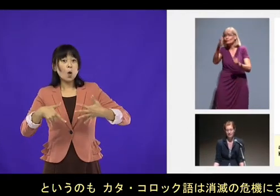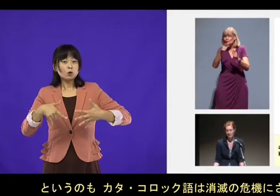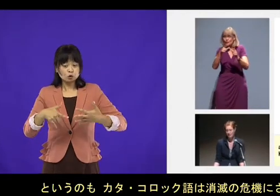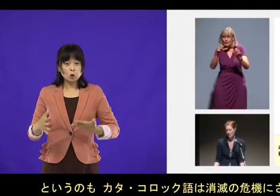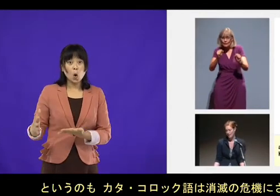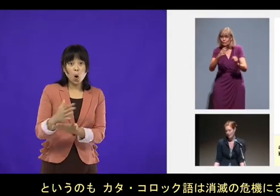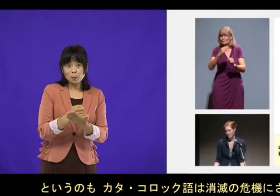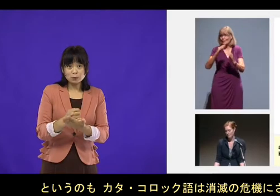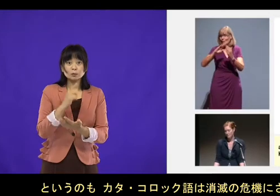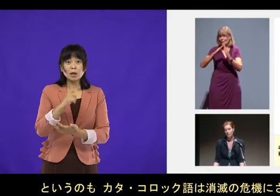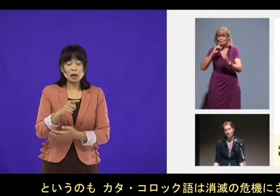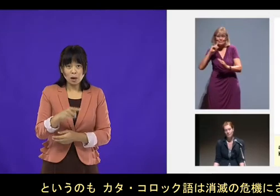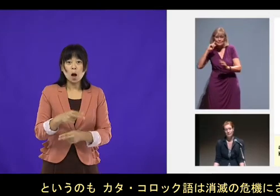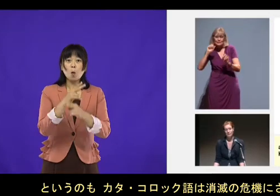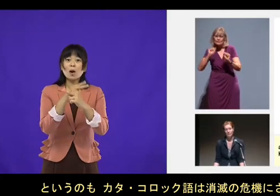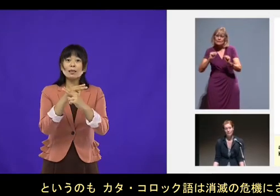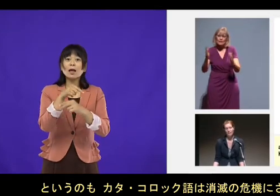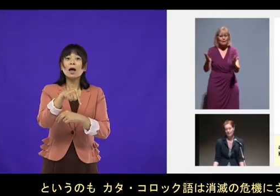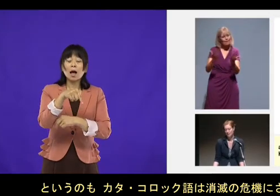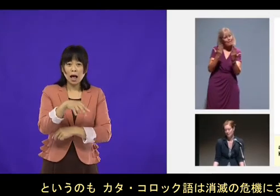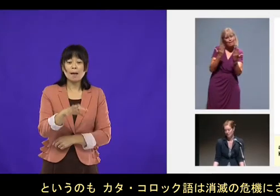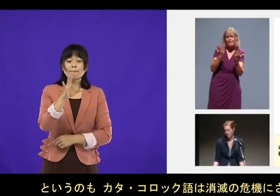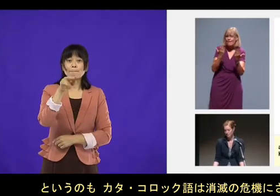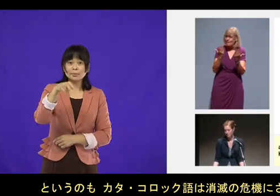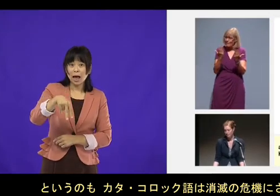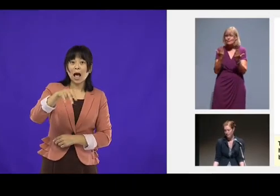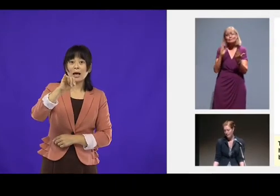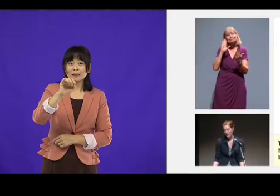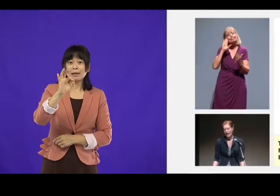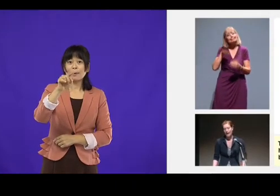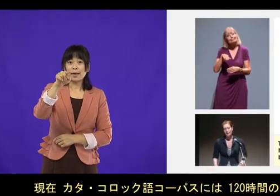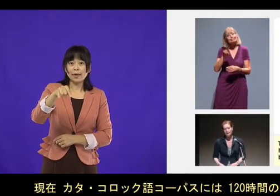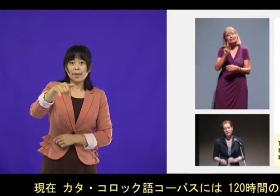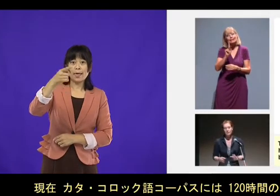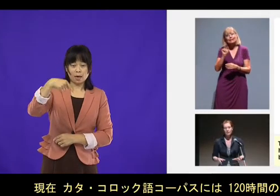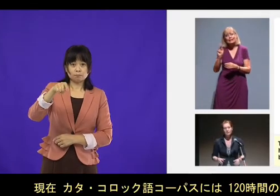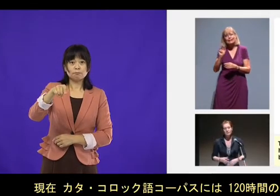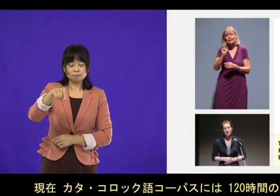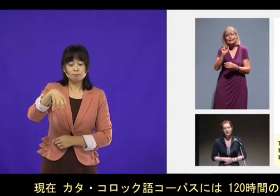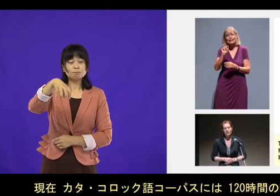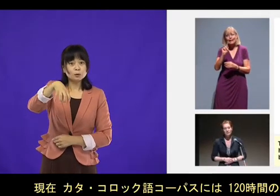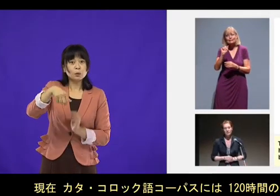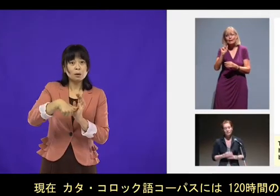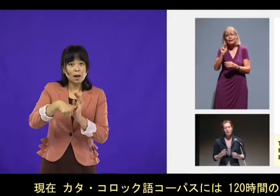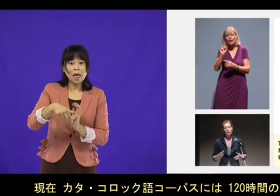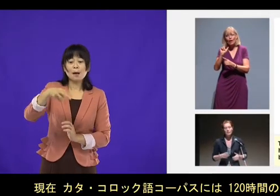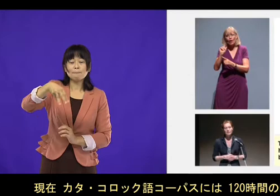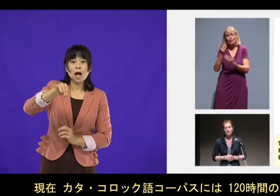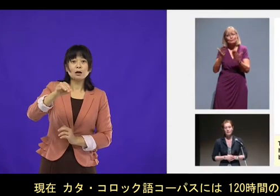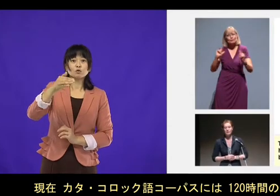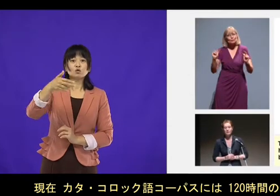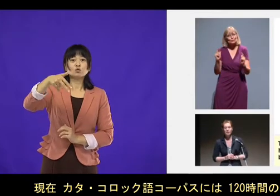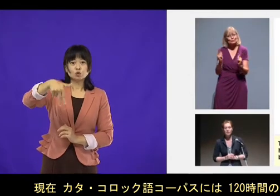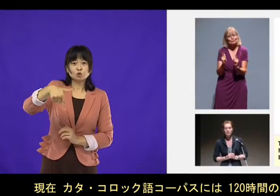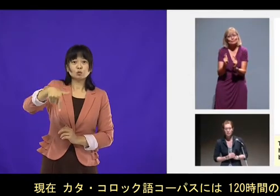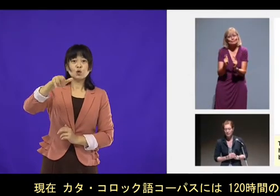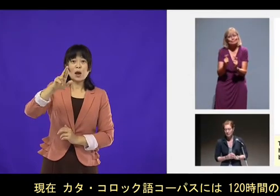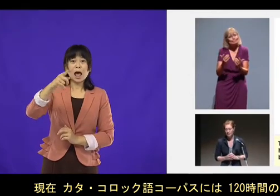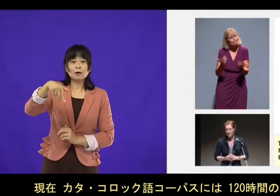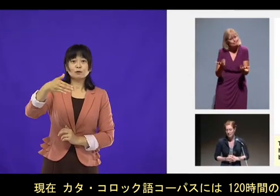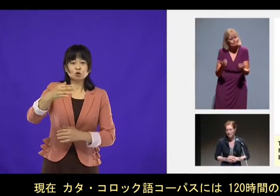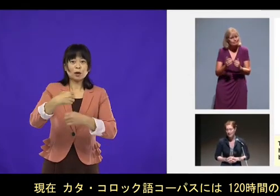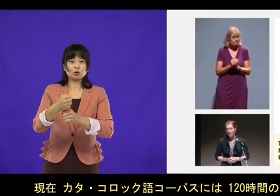community itself, as Katakoloq might become endangered. And the current corpus of Katakoloq